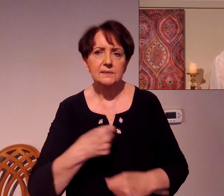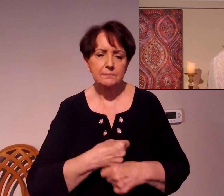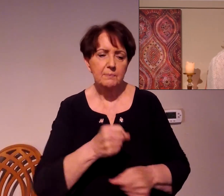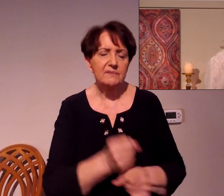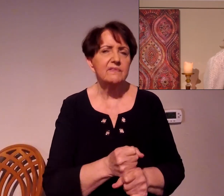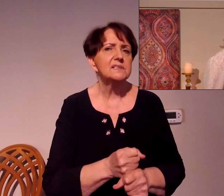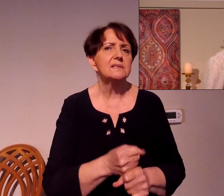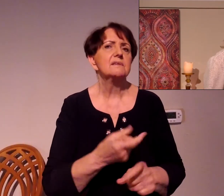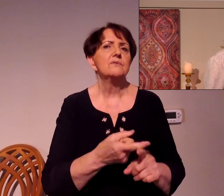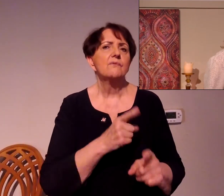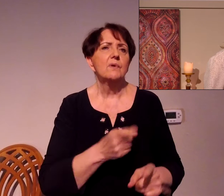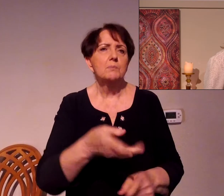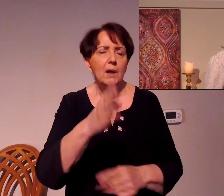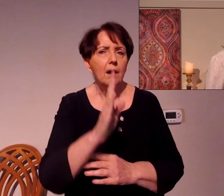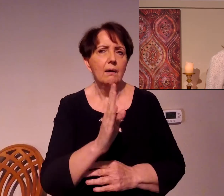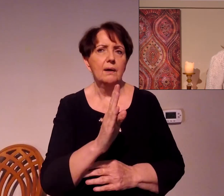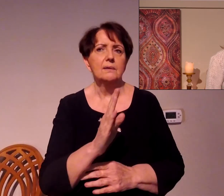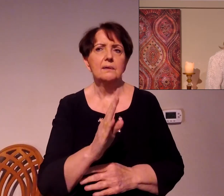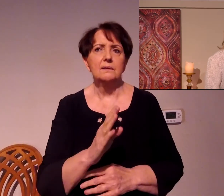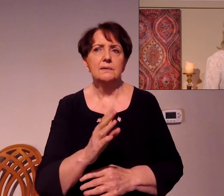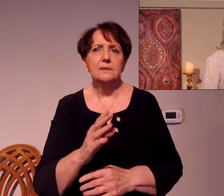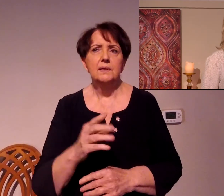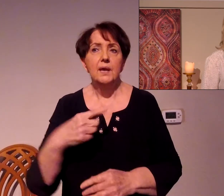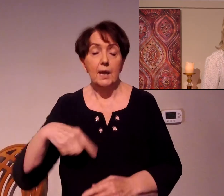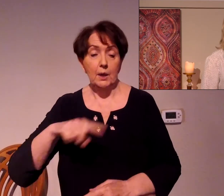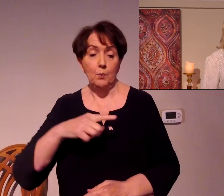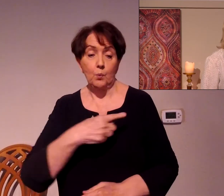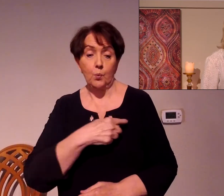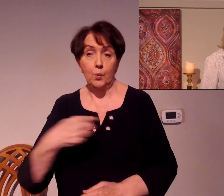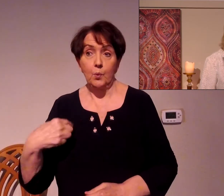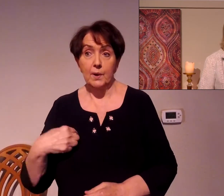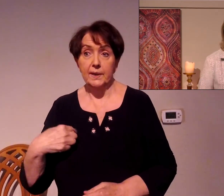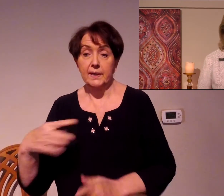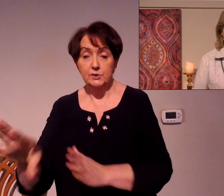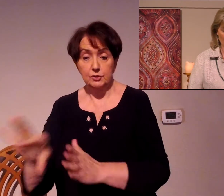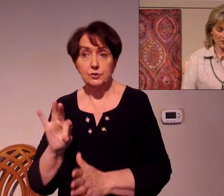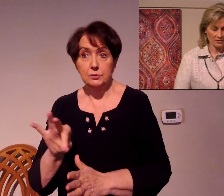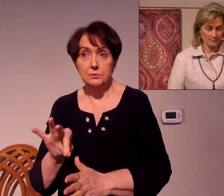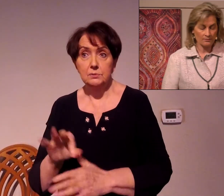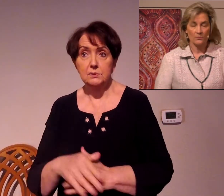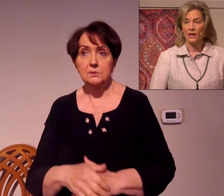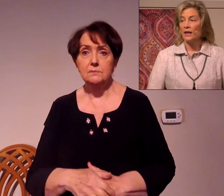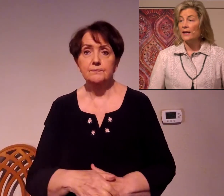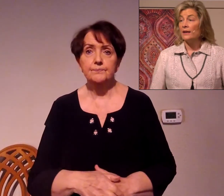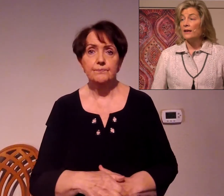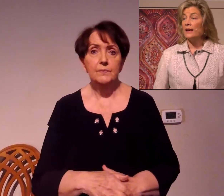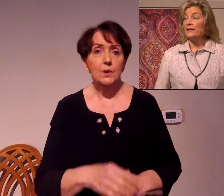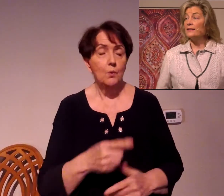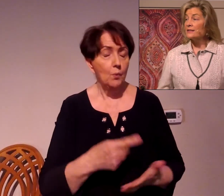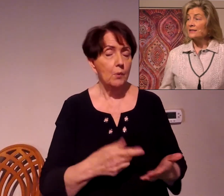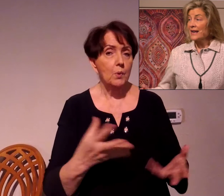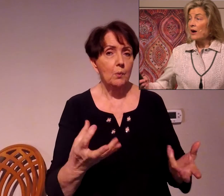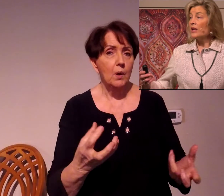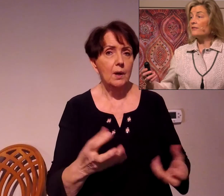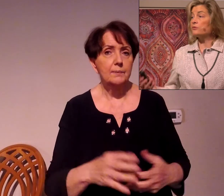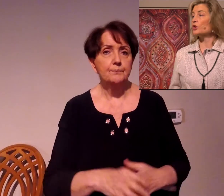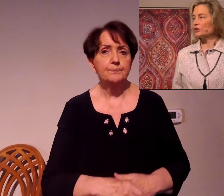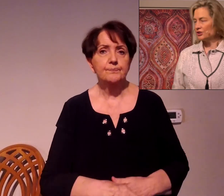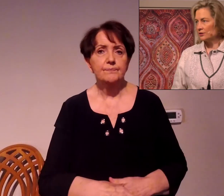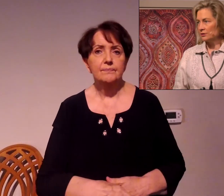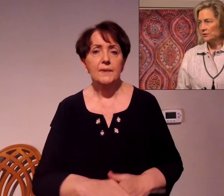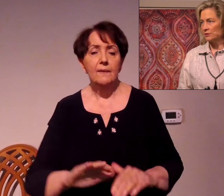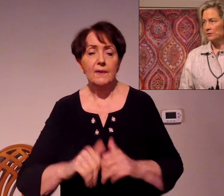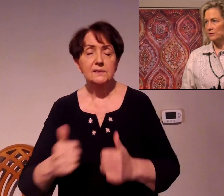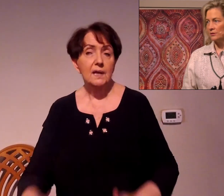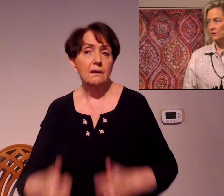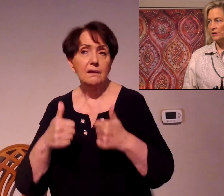that conscious choice of what is it that we want to come through us. This is how life